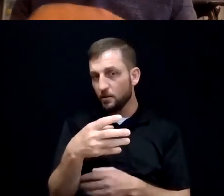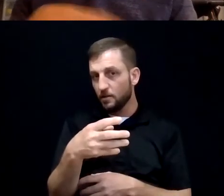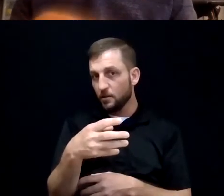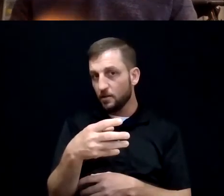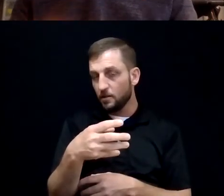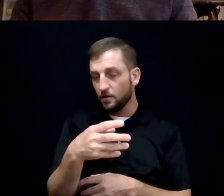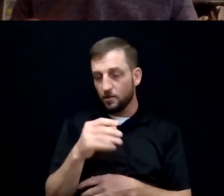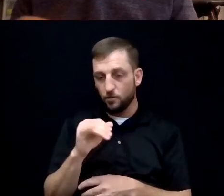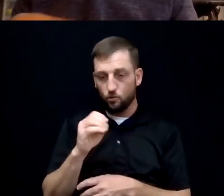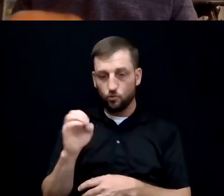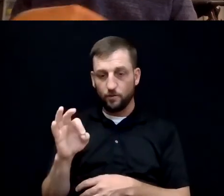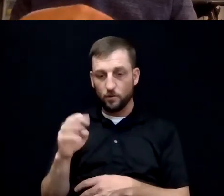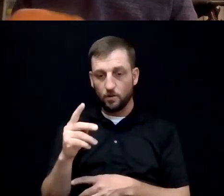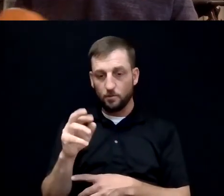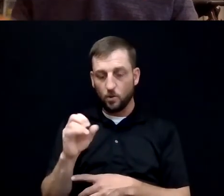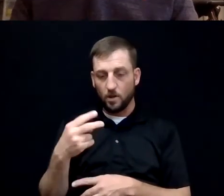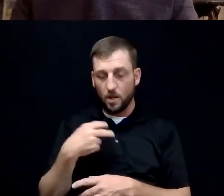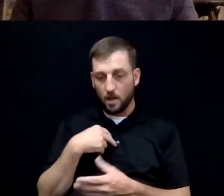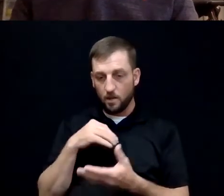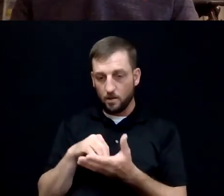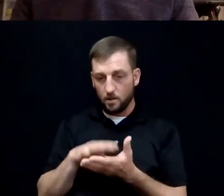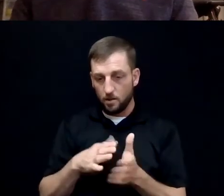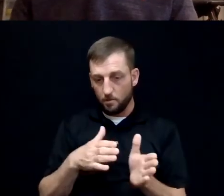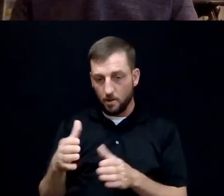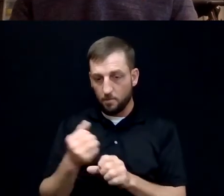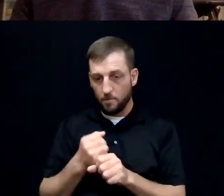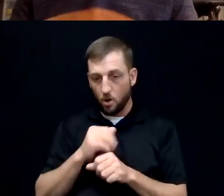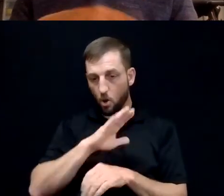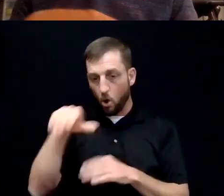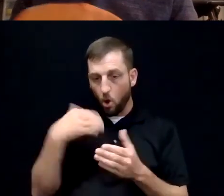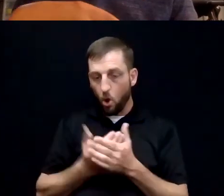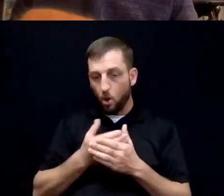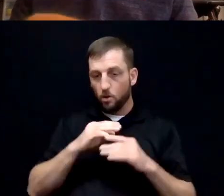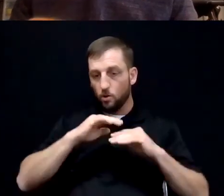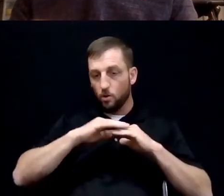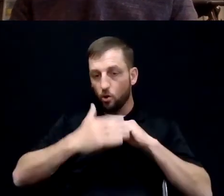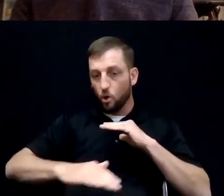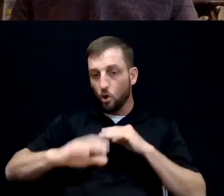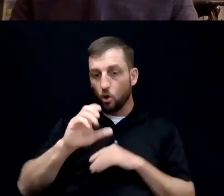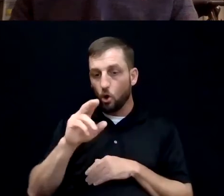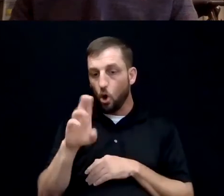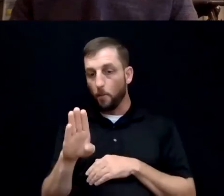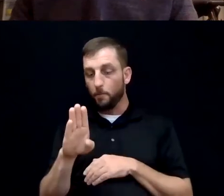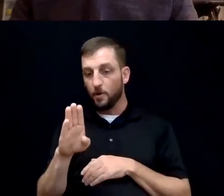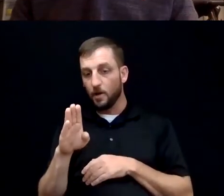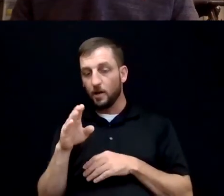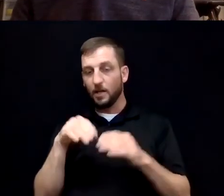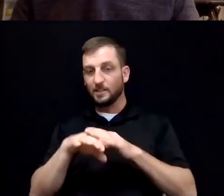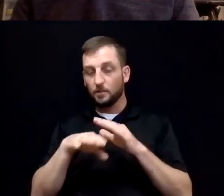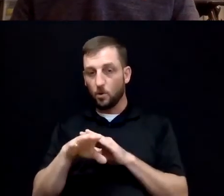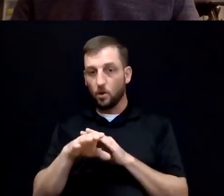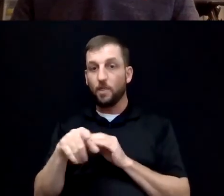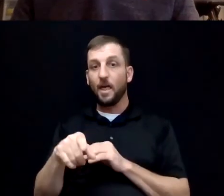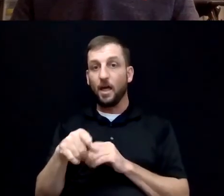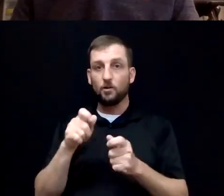Jefferson Parish has it in their plan to make all curbing accessible. They recurb often, especially as other